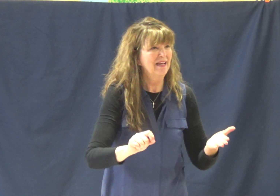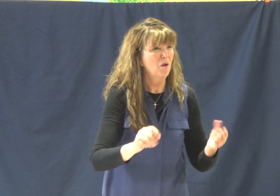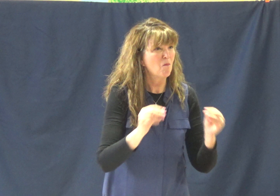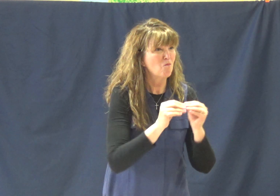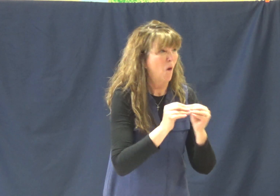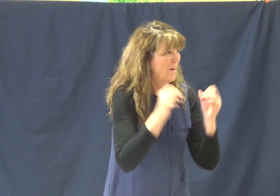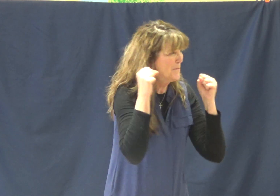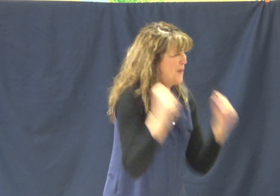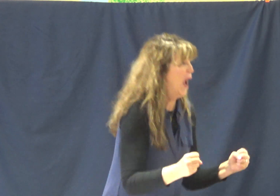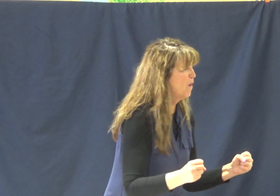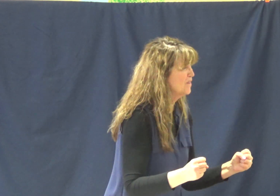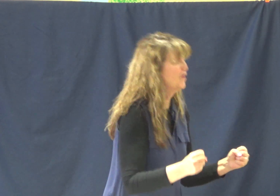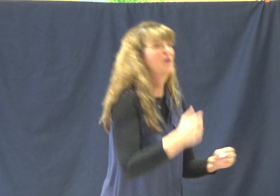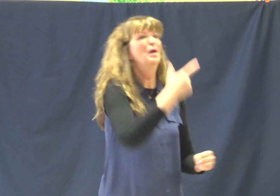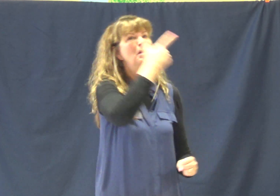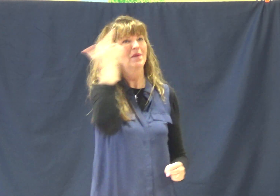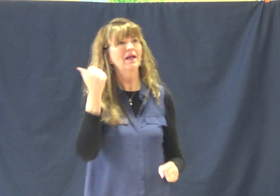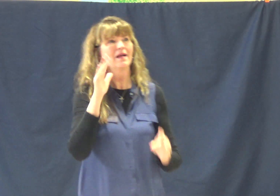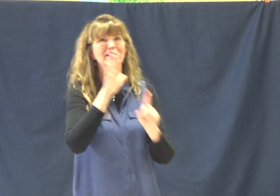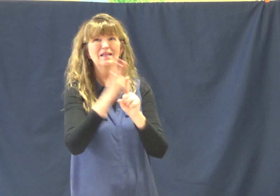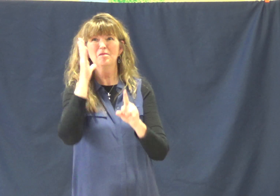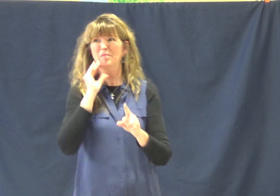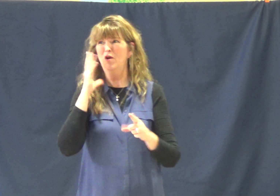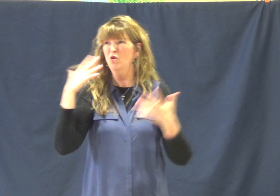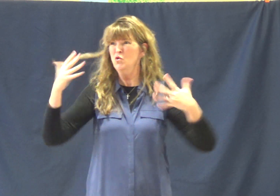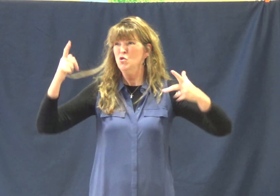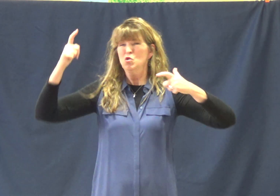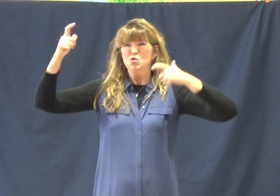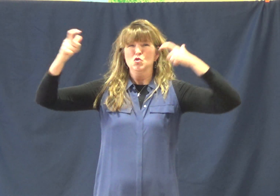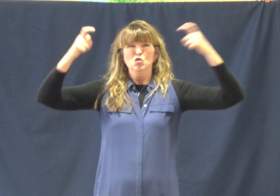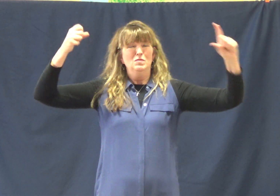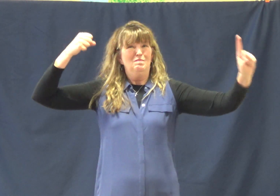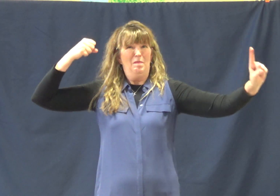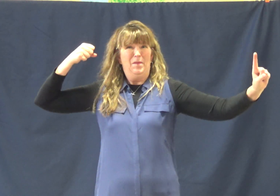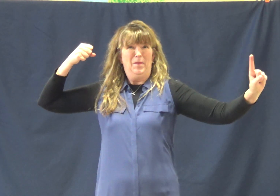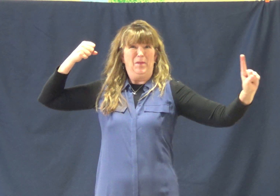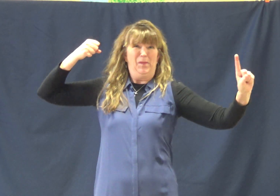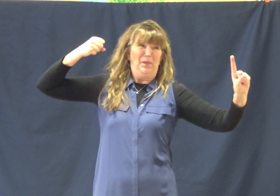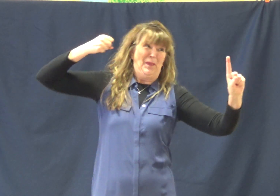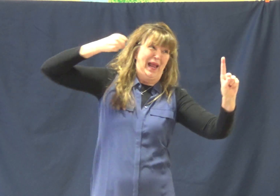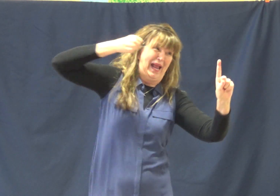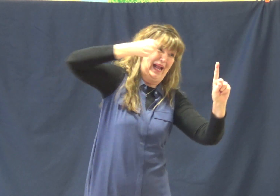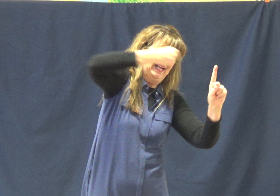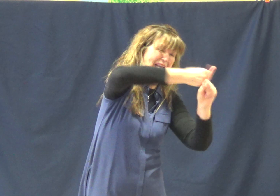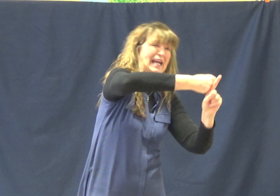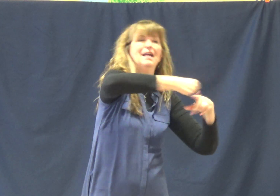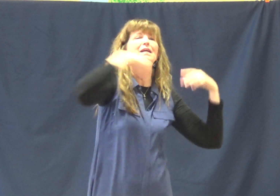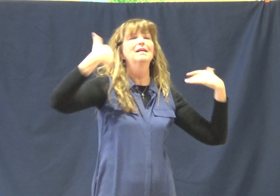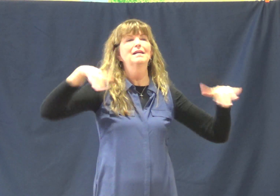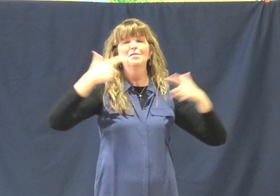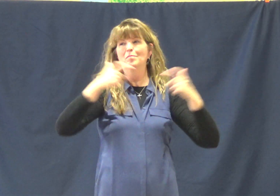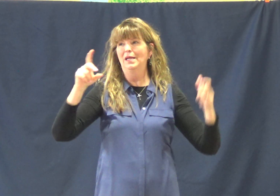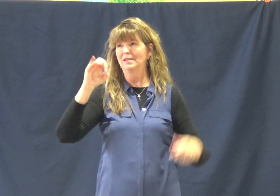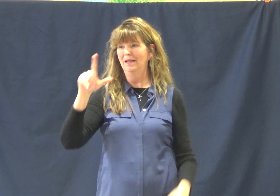And that makes his writing even more powerful, because it's about his experience and how it impacts